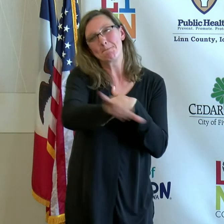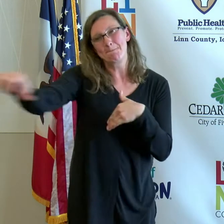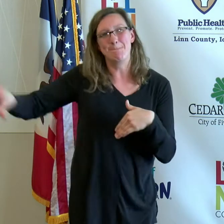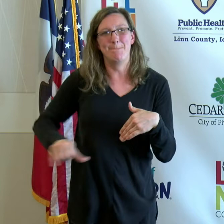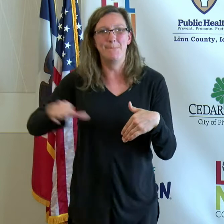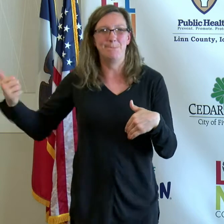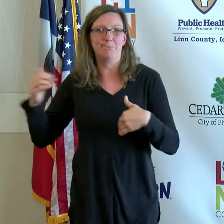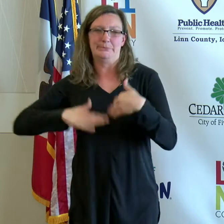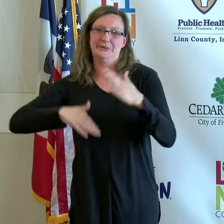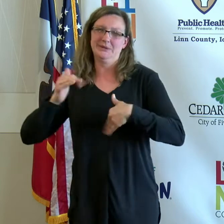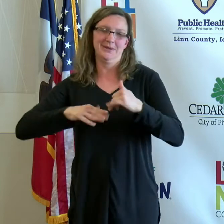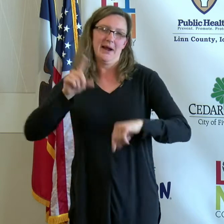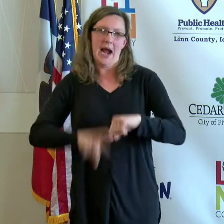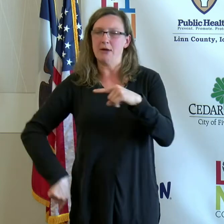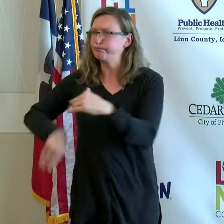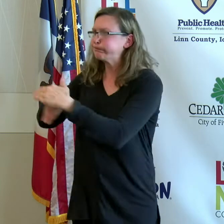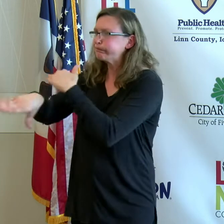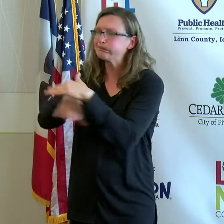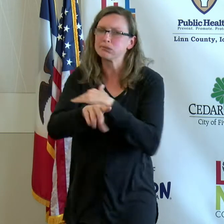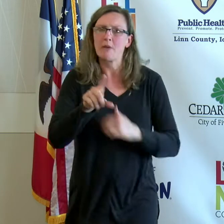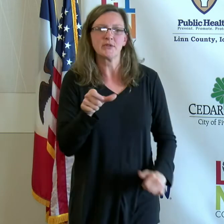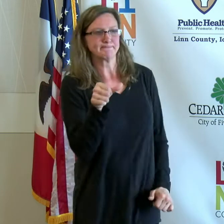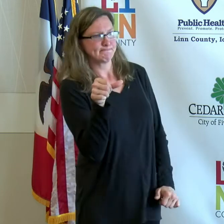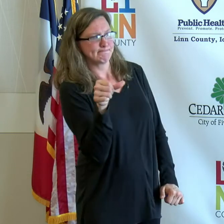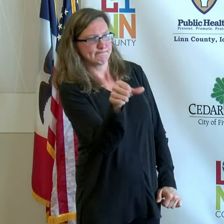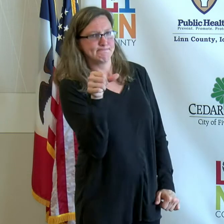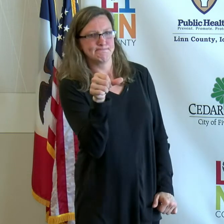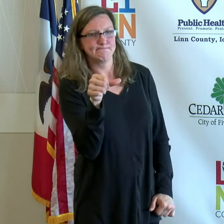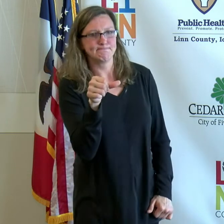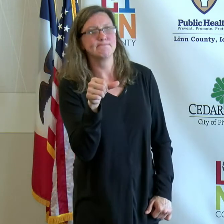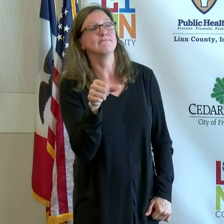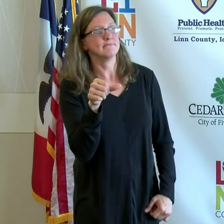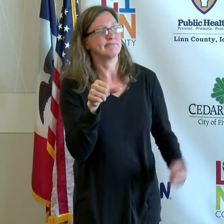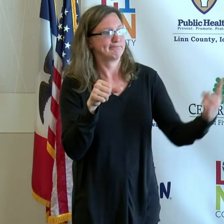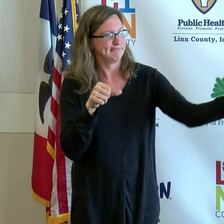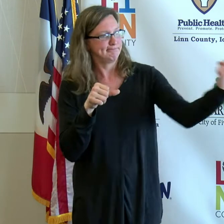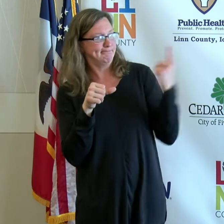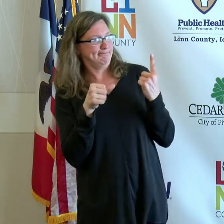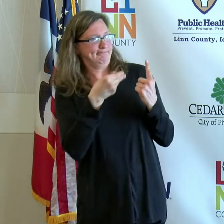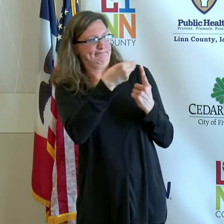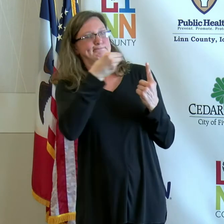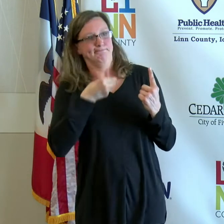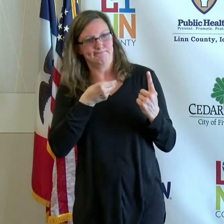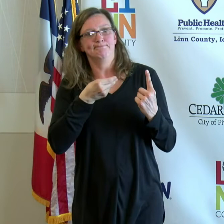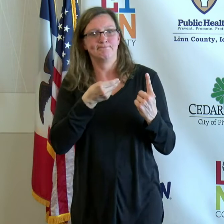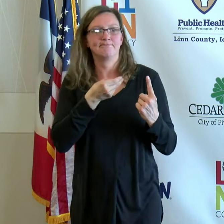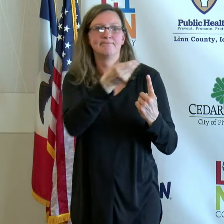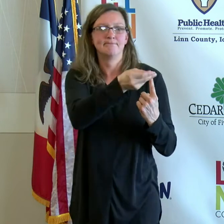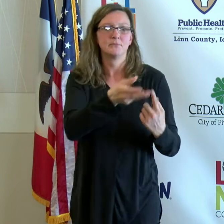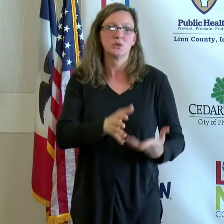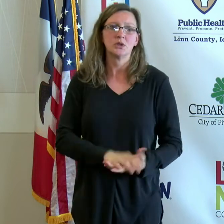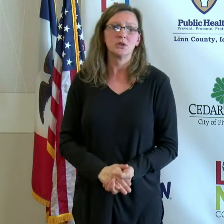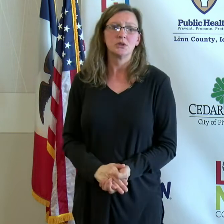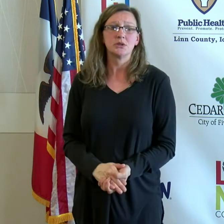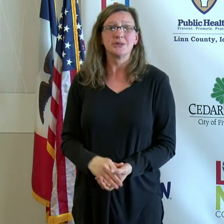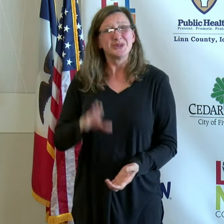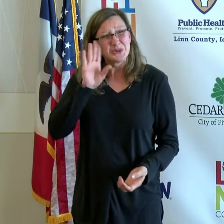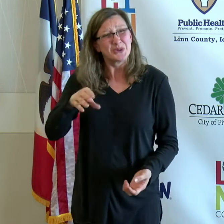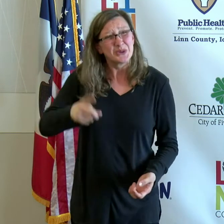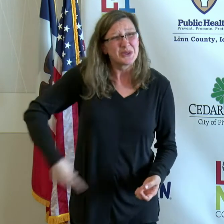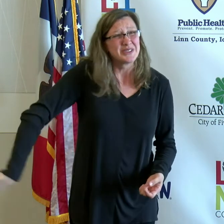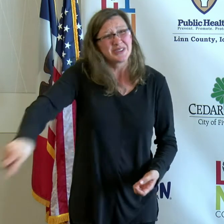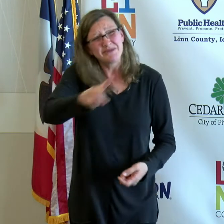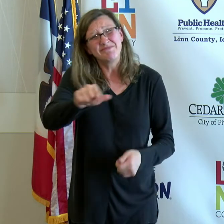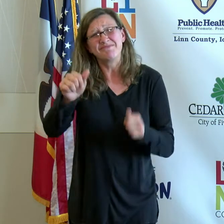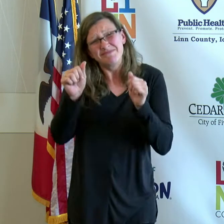traffic. This is a wonderful way to help protect children and child care providers.